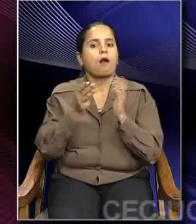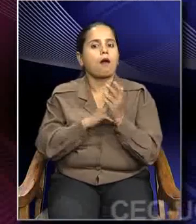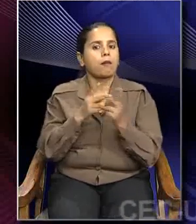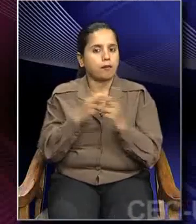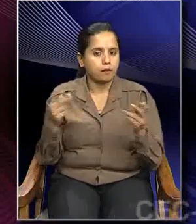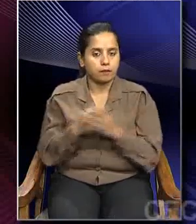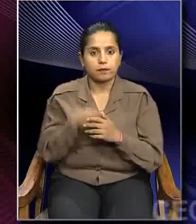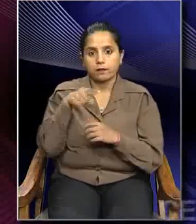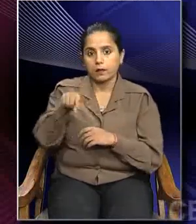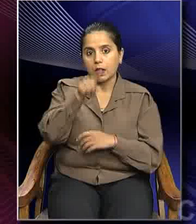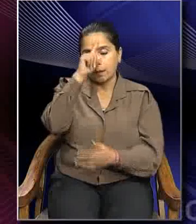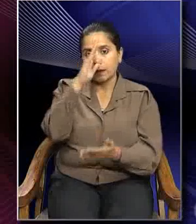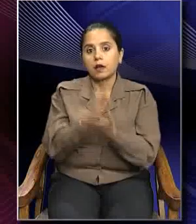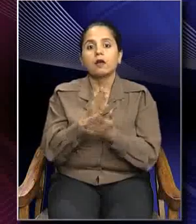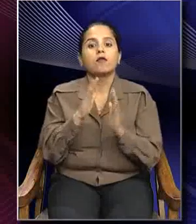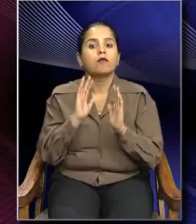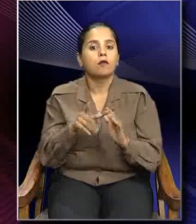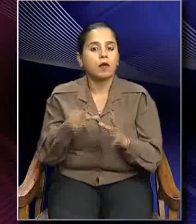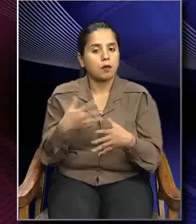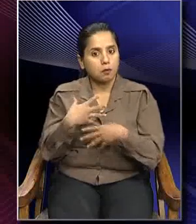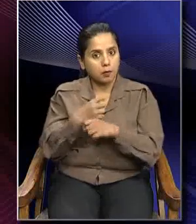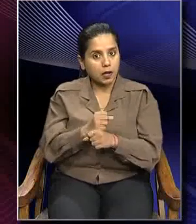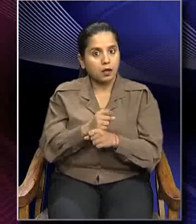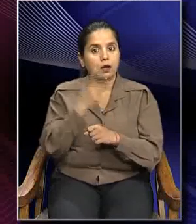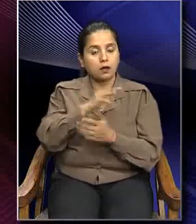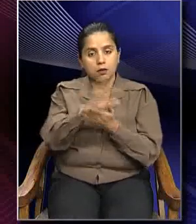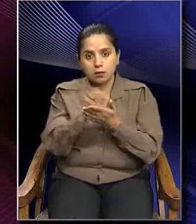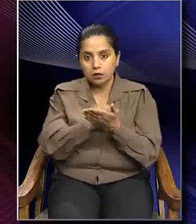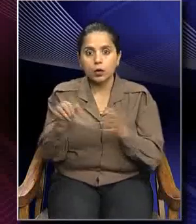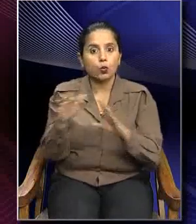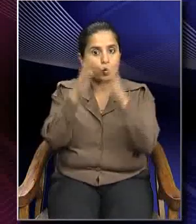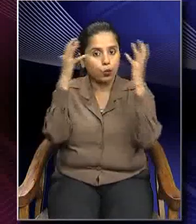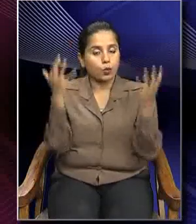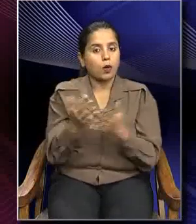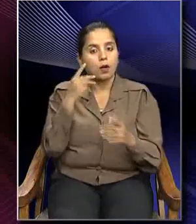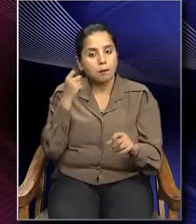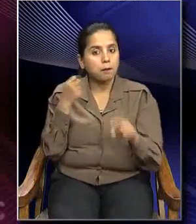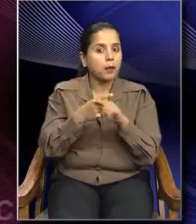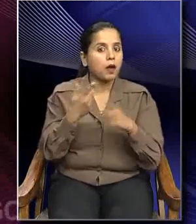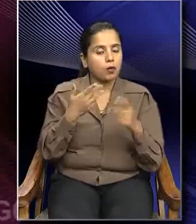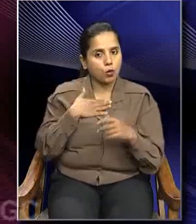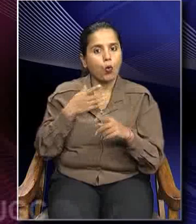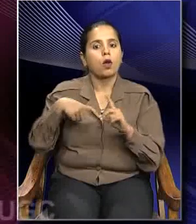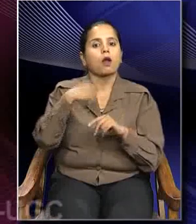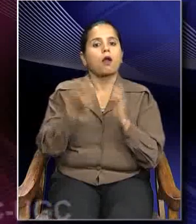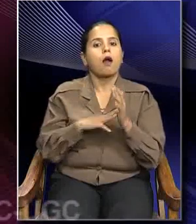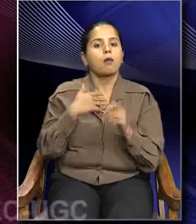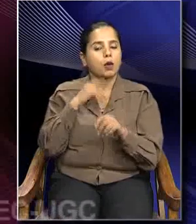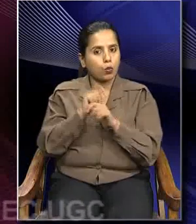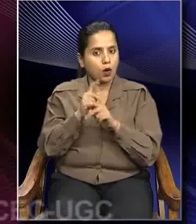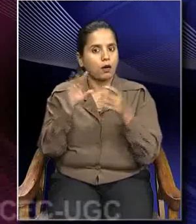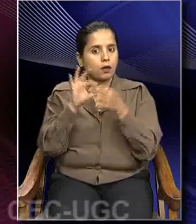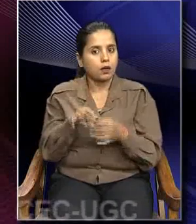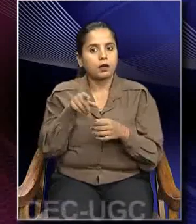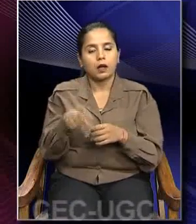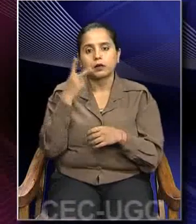And since they believe that the creation and destruction of the world is based on our karma, hence they